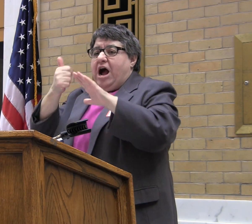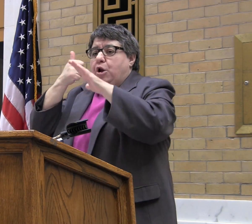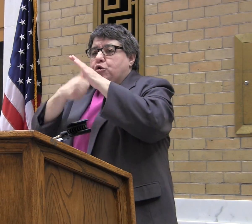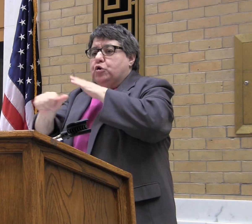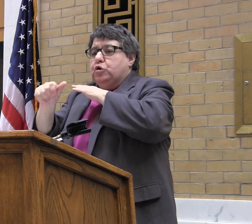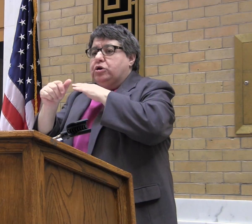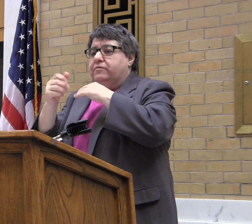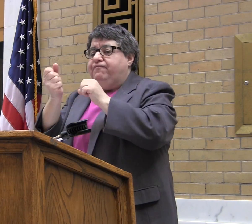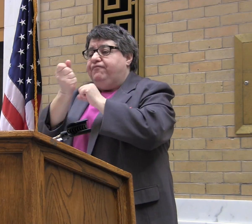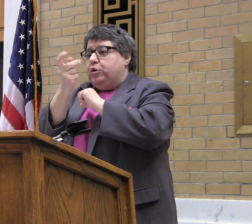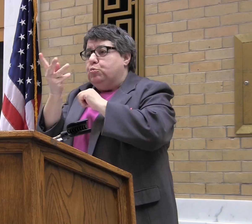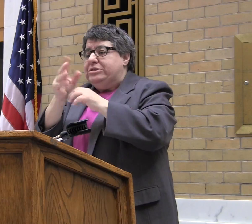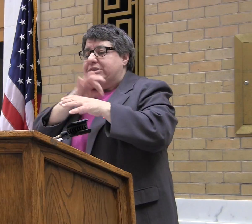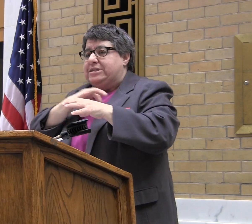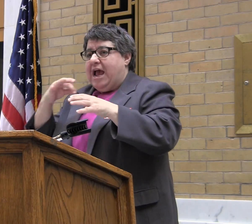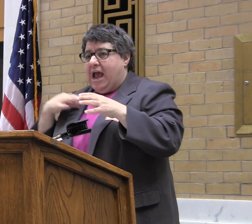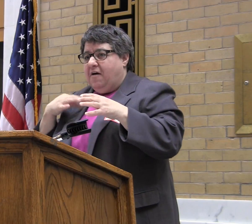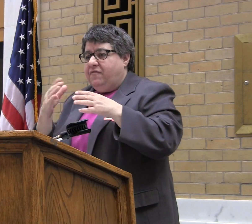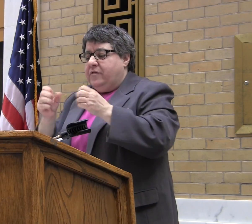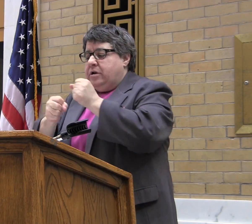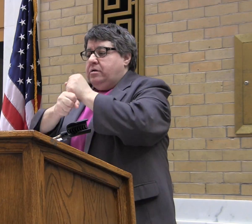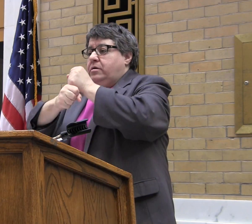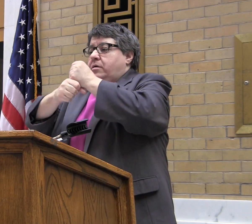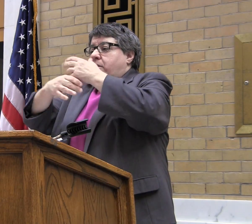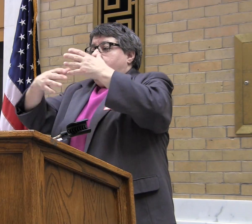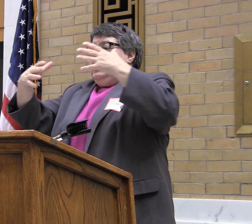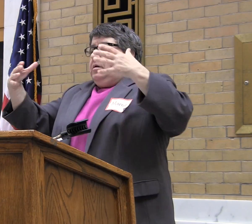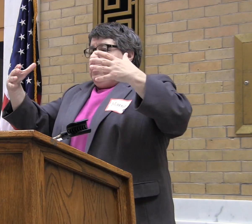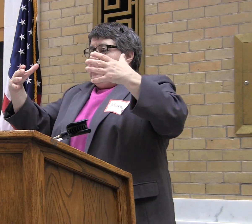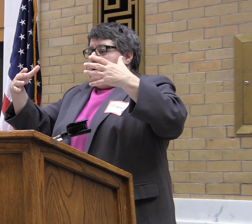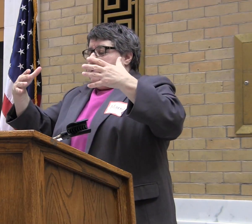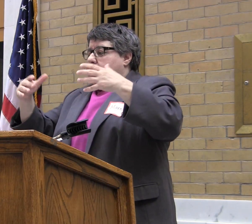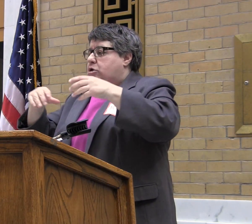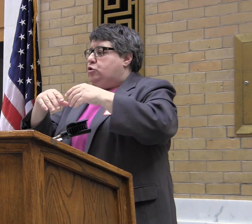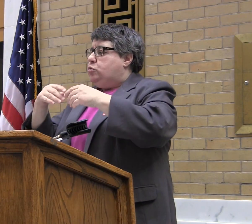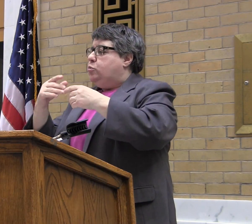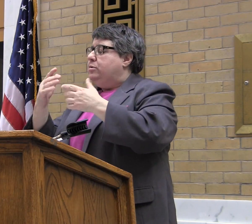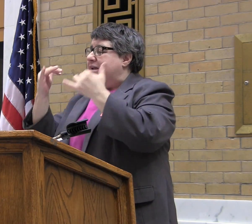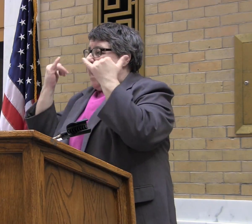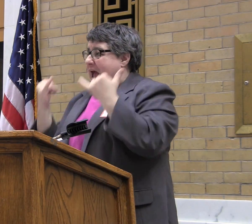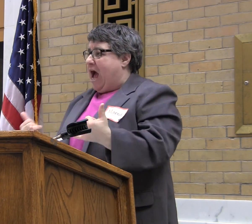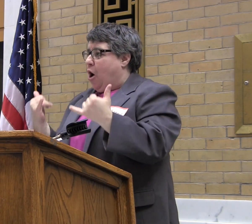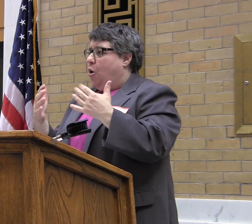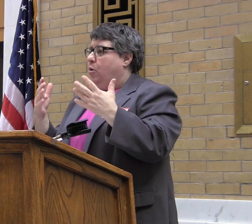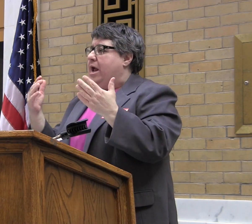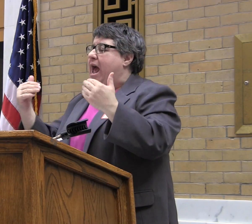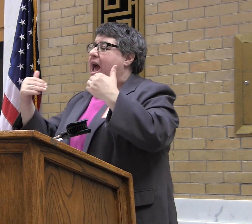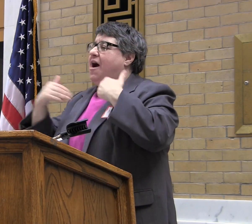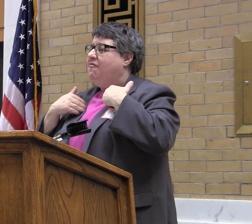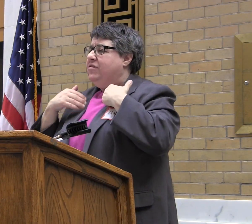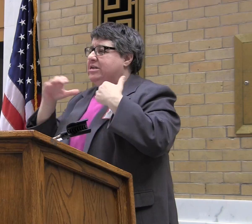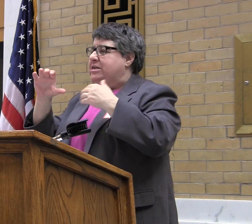And there at the time were a few of us who were admitted into the program